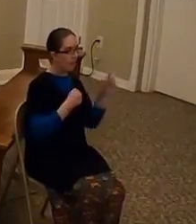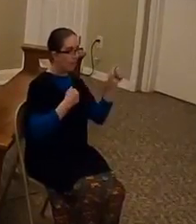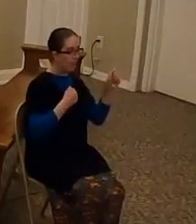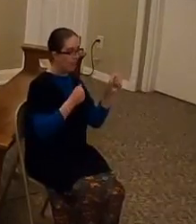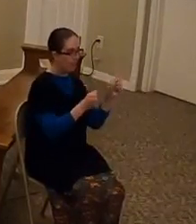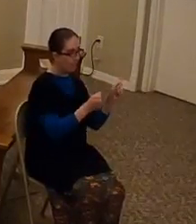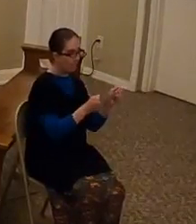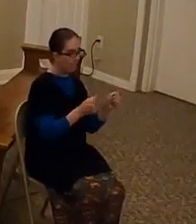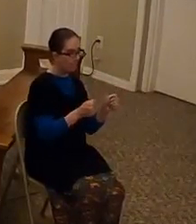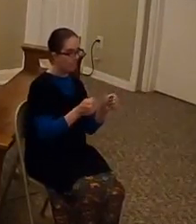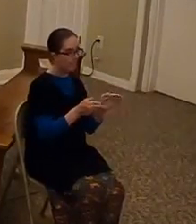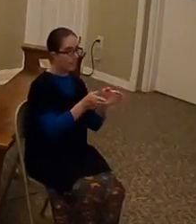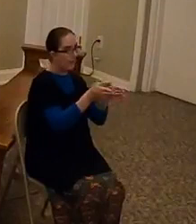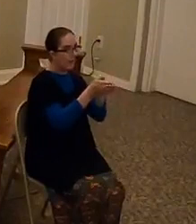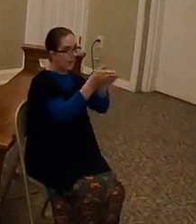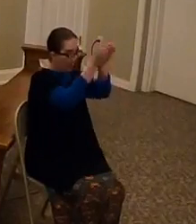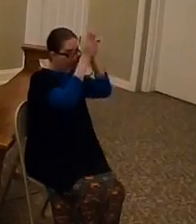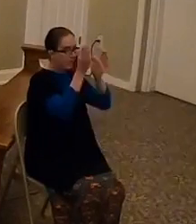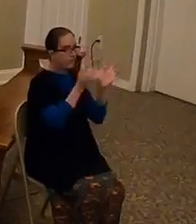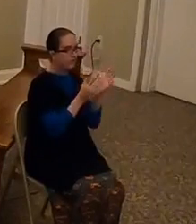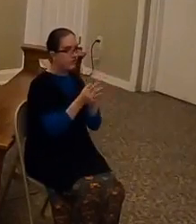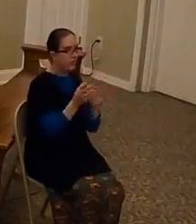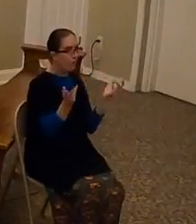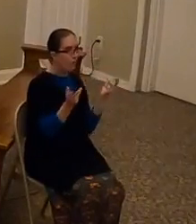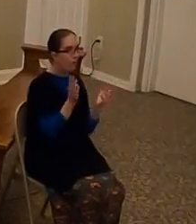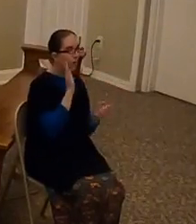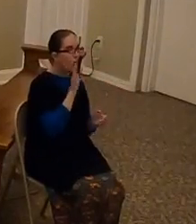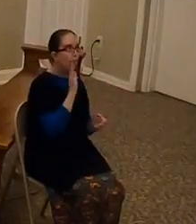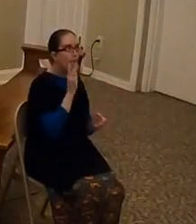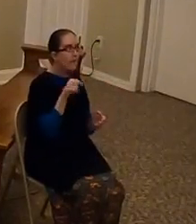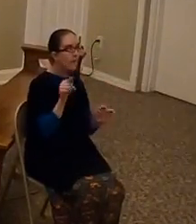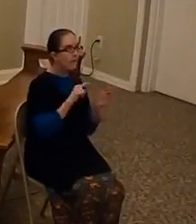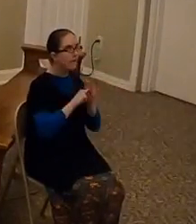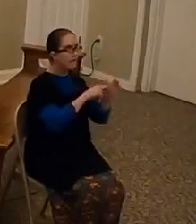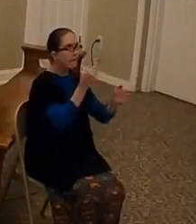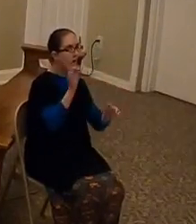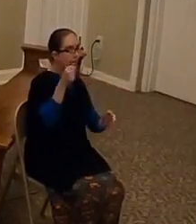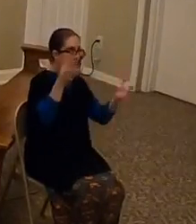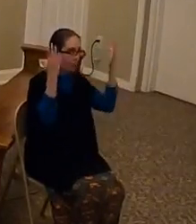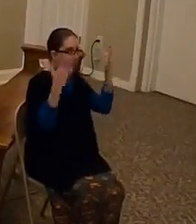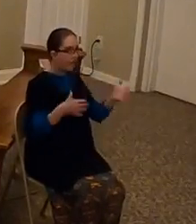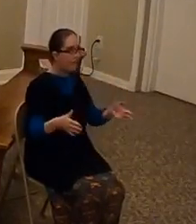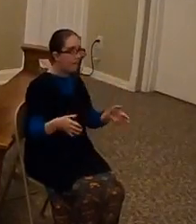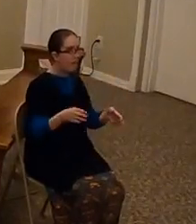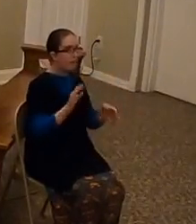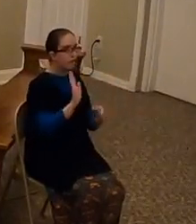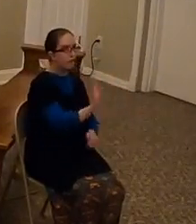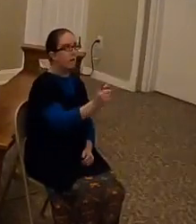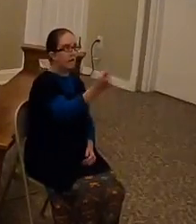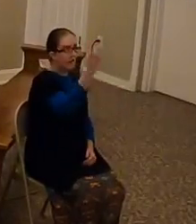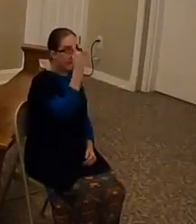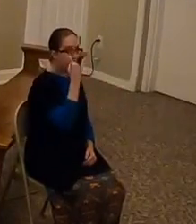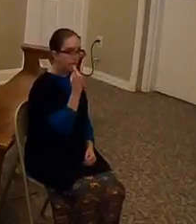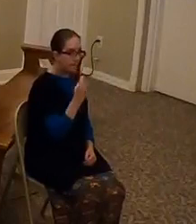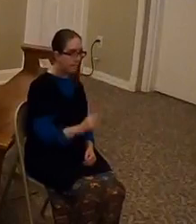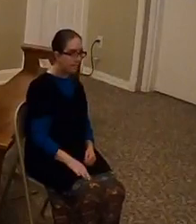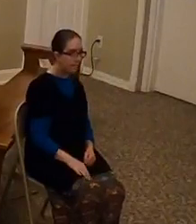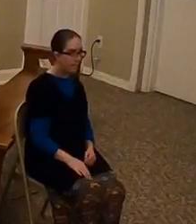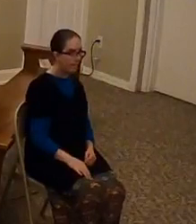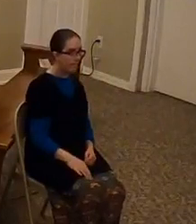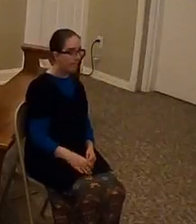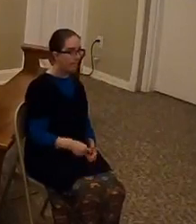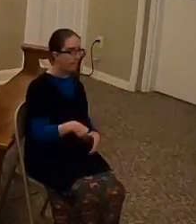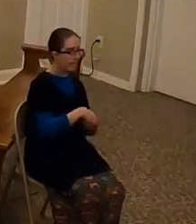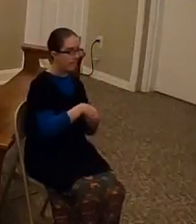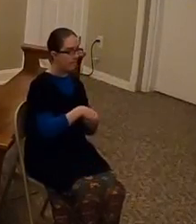apostles asked Jesus, what will be the sign of the end and the sign of your coming? Amen. And